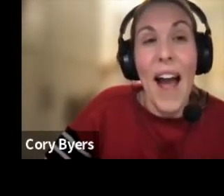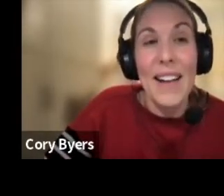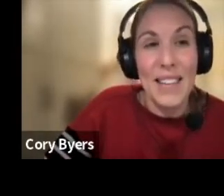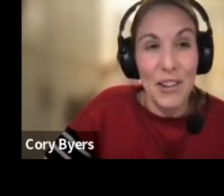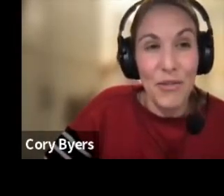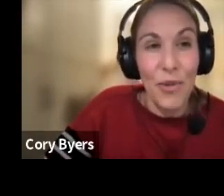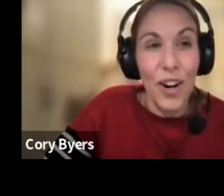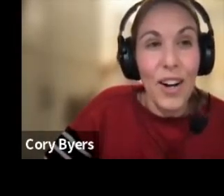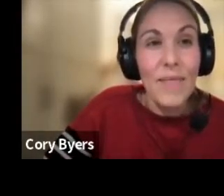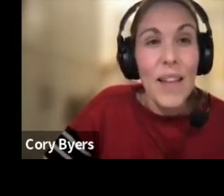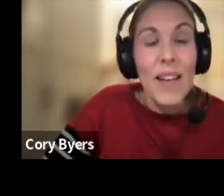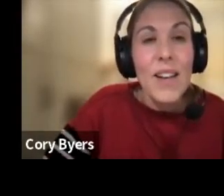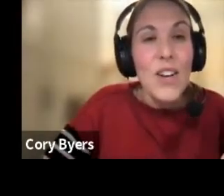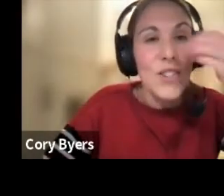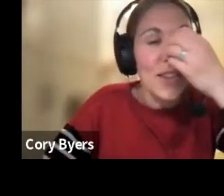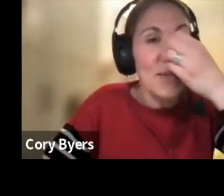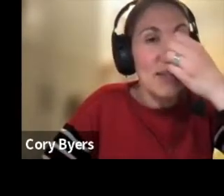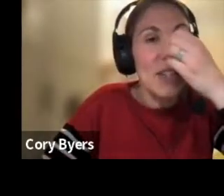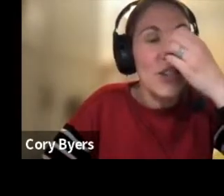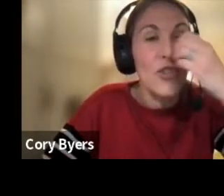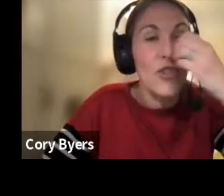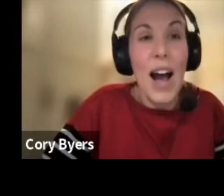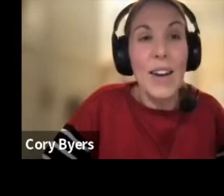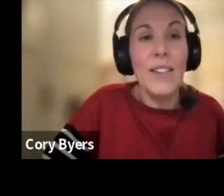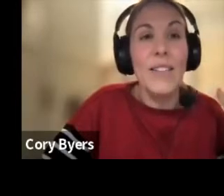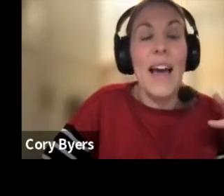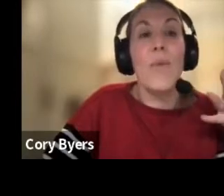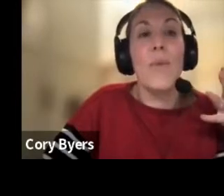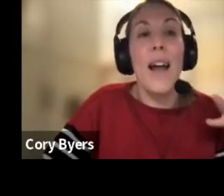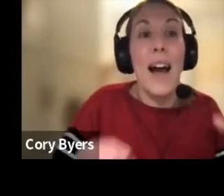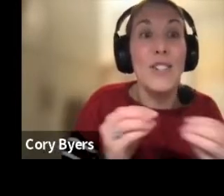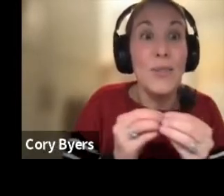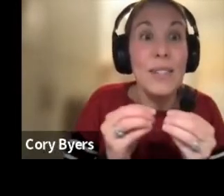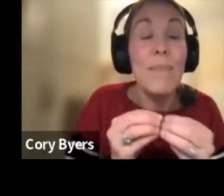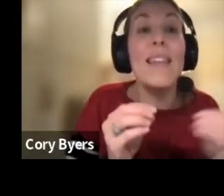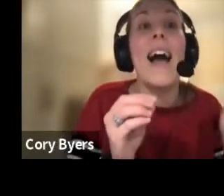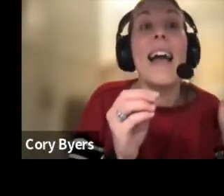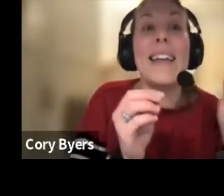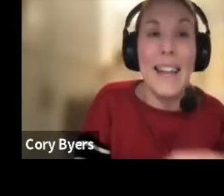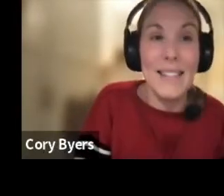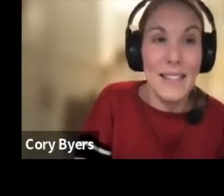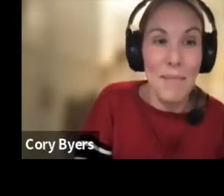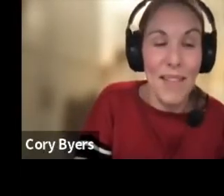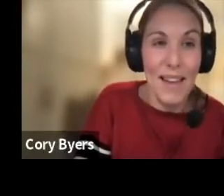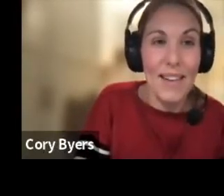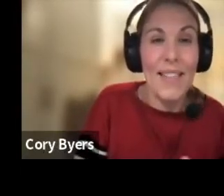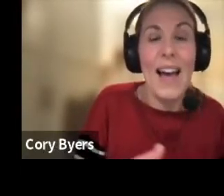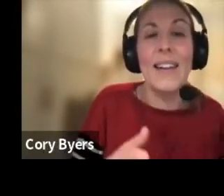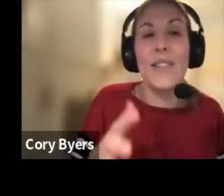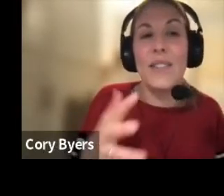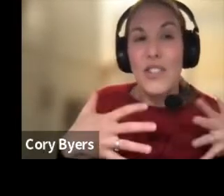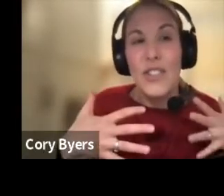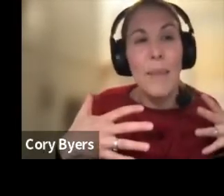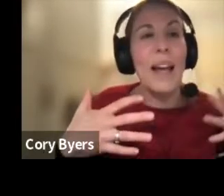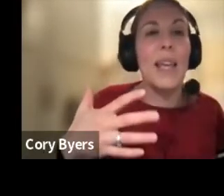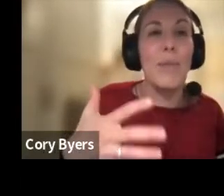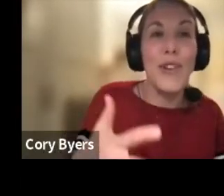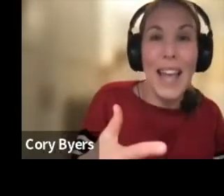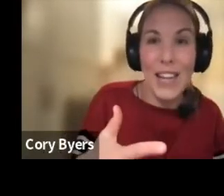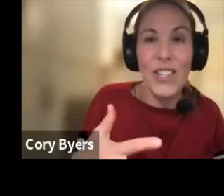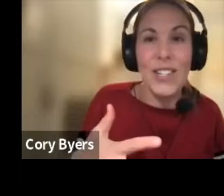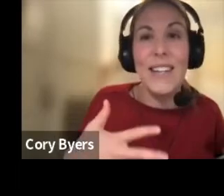they are asking for. So this will teach your child that when I do something, I get something. That it'll teach them